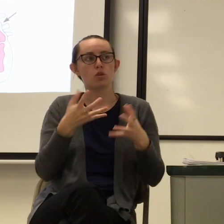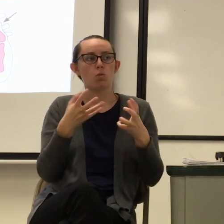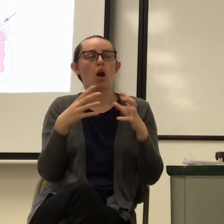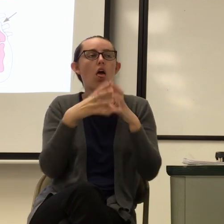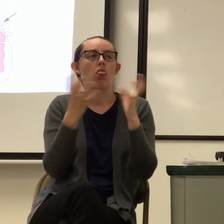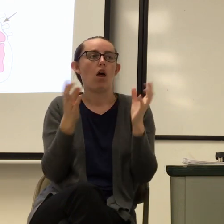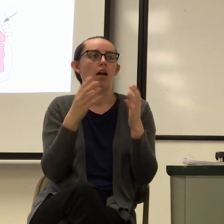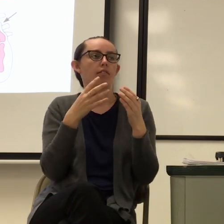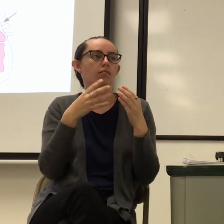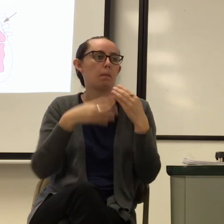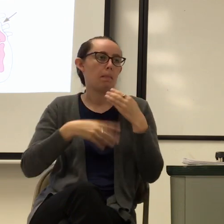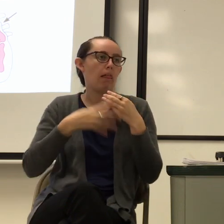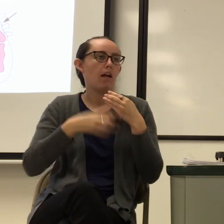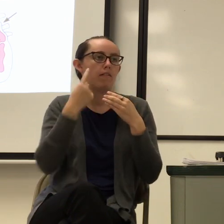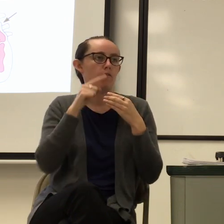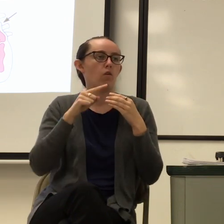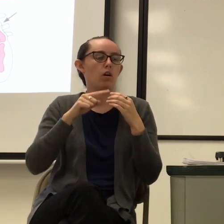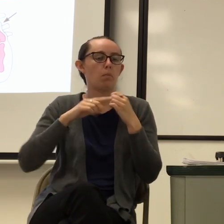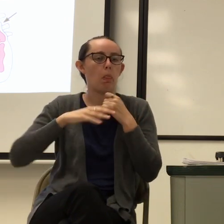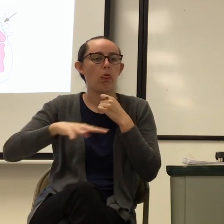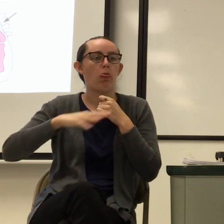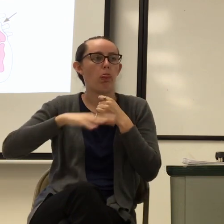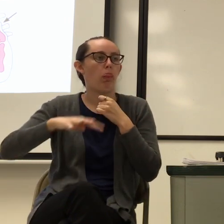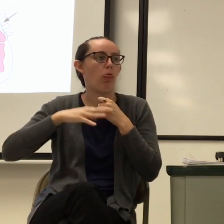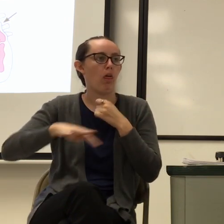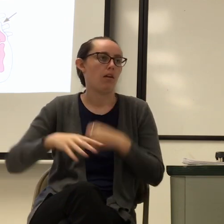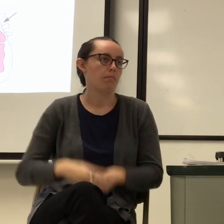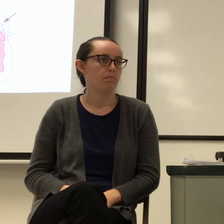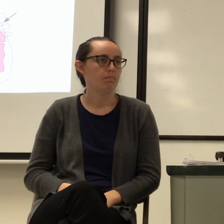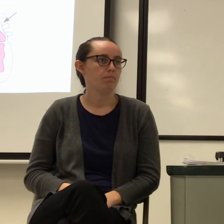When you get to late diastole,